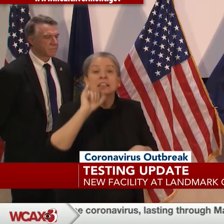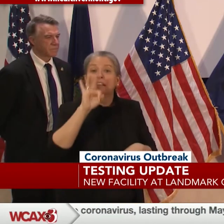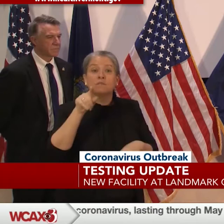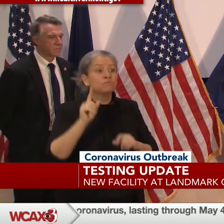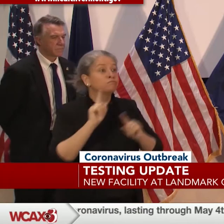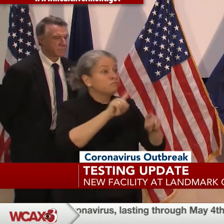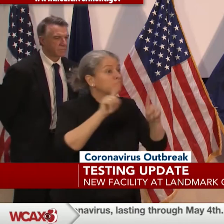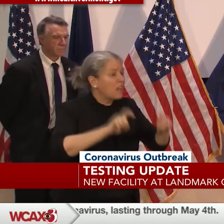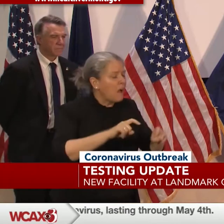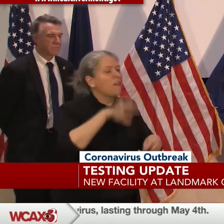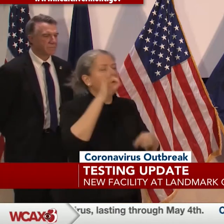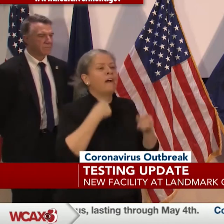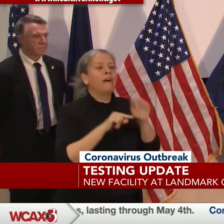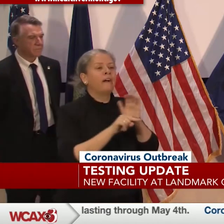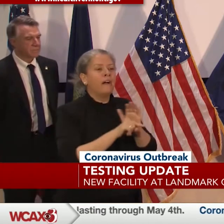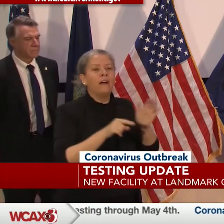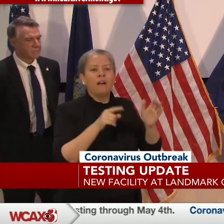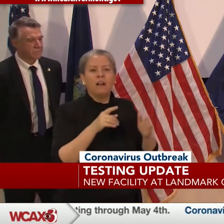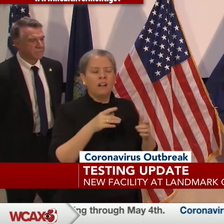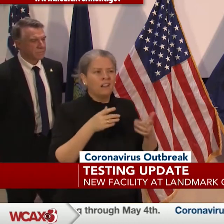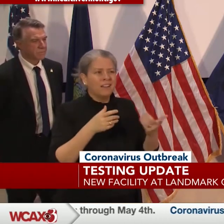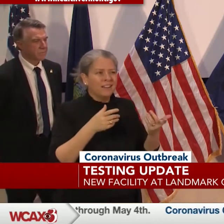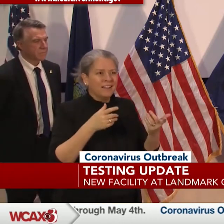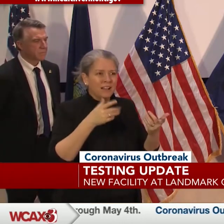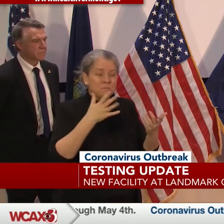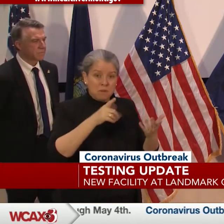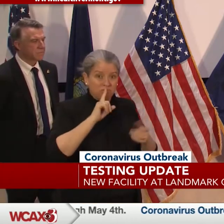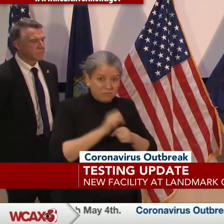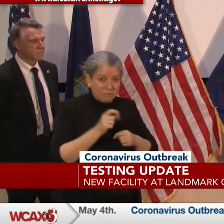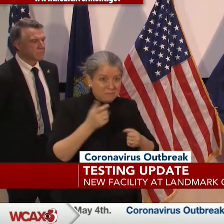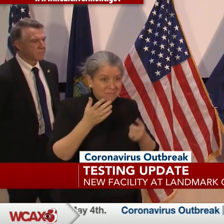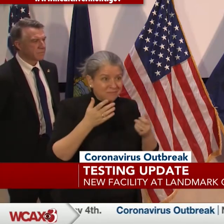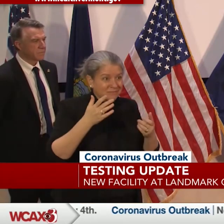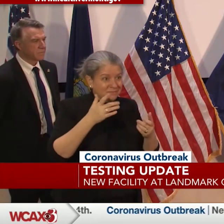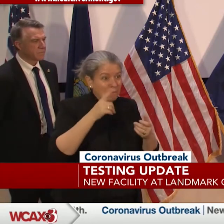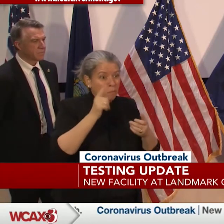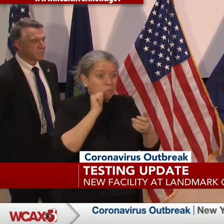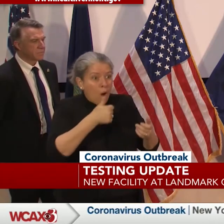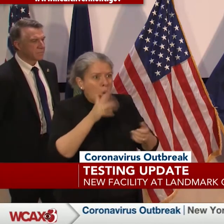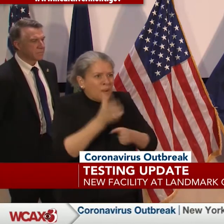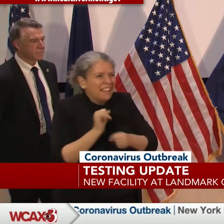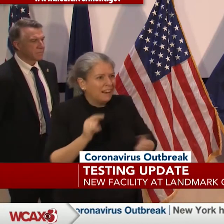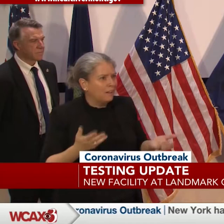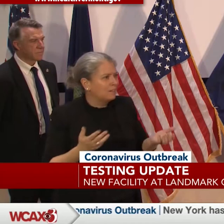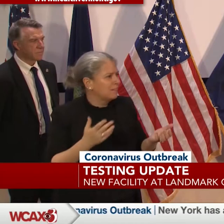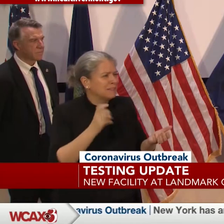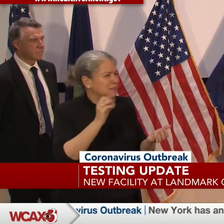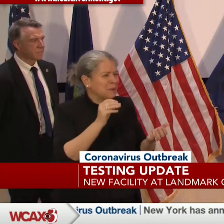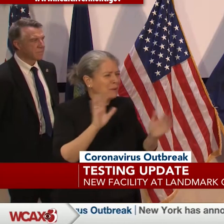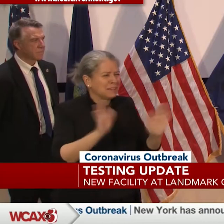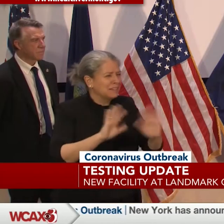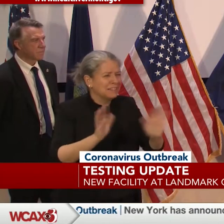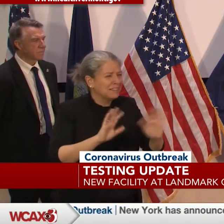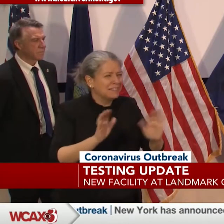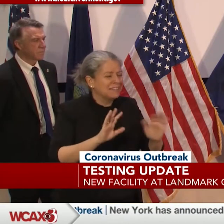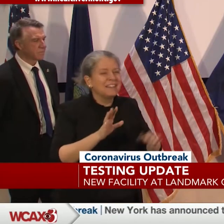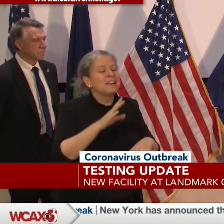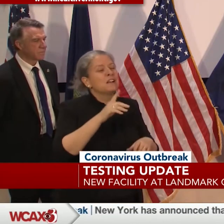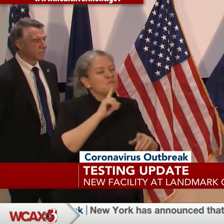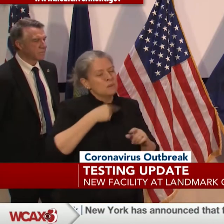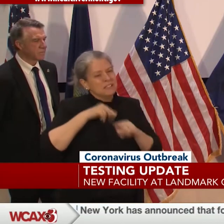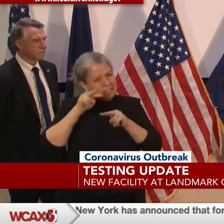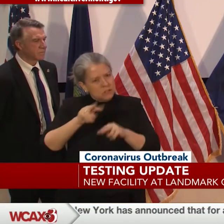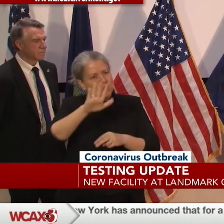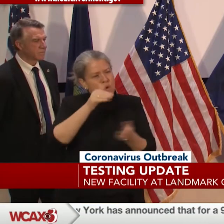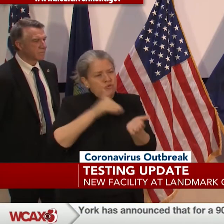falsely reassured that you don't harbor the virus. And secondly, because we continue to rely on your own physician's